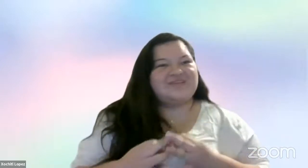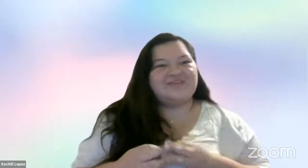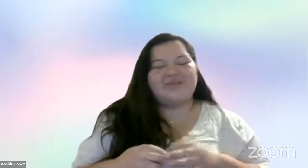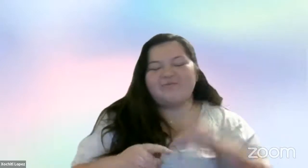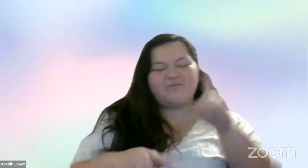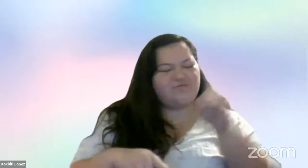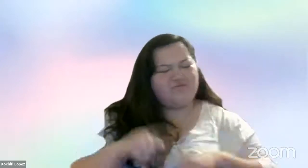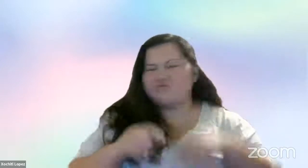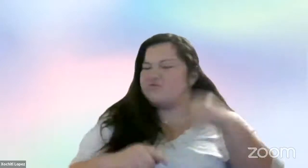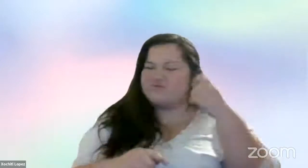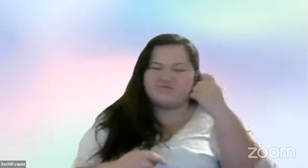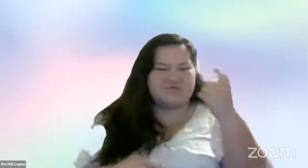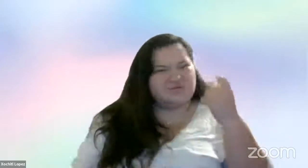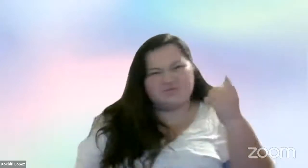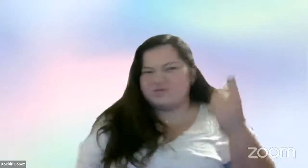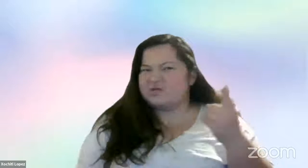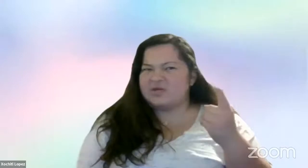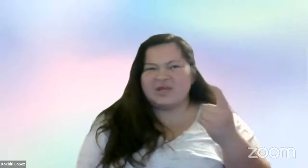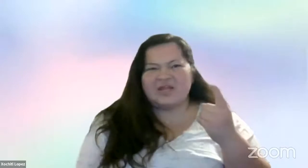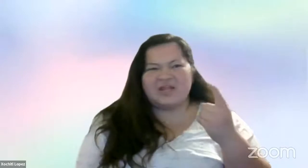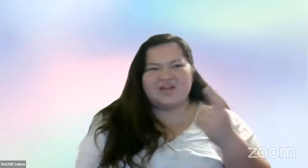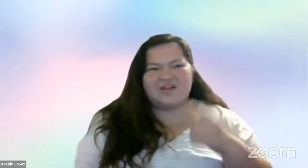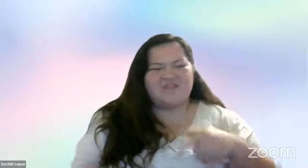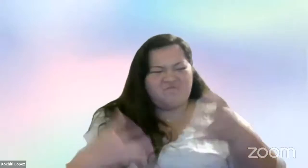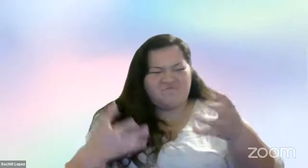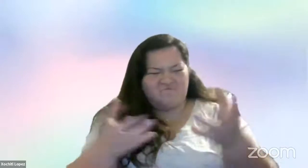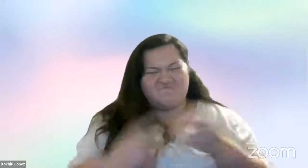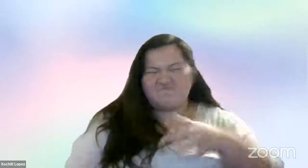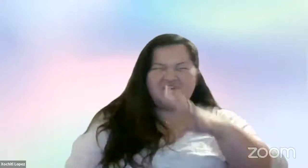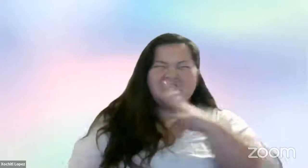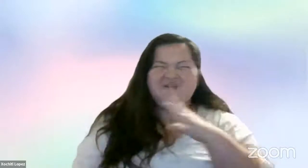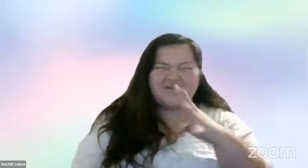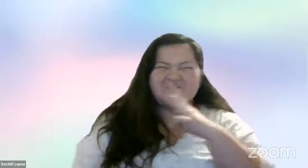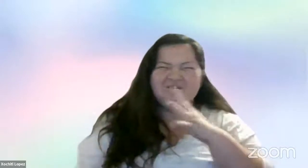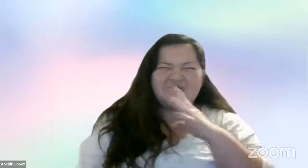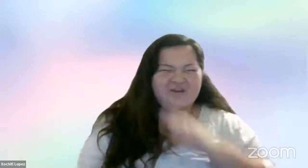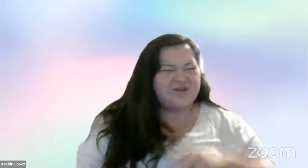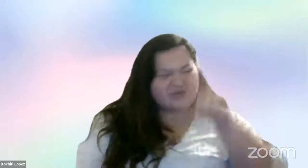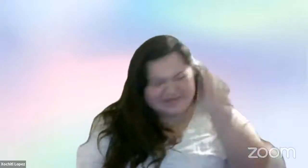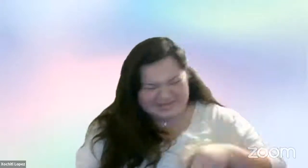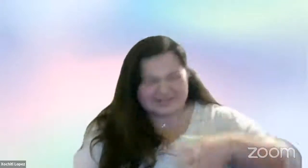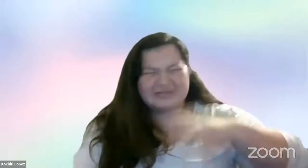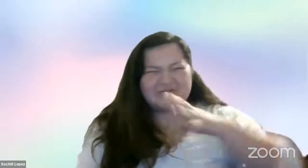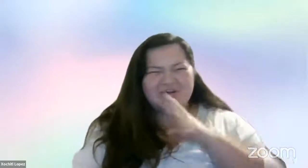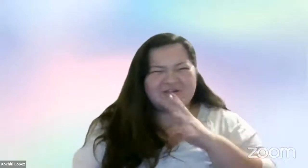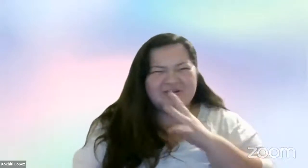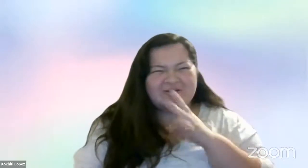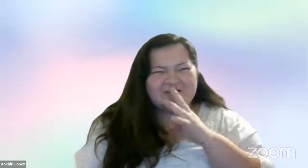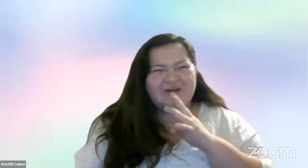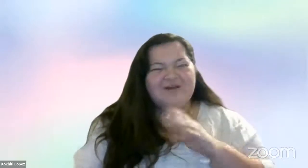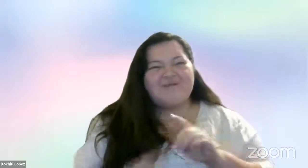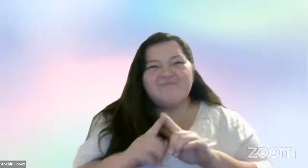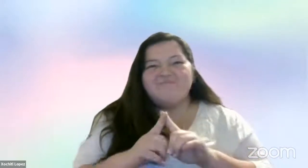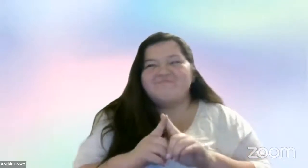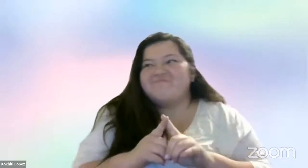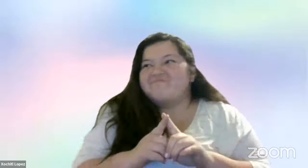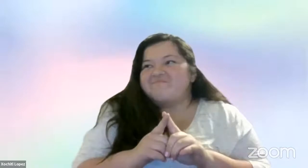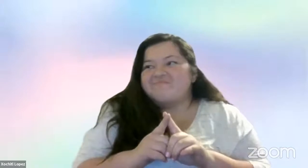My family, they don't understand. And they're so hyper focused on the fact that